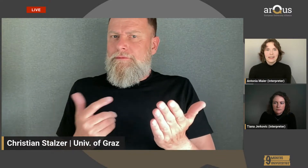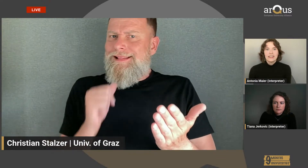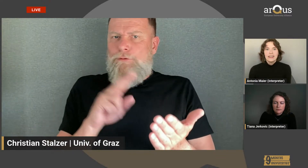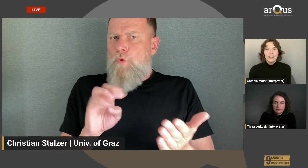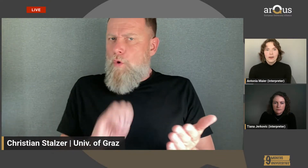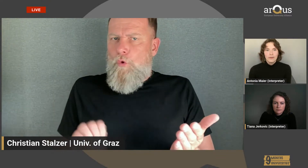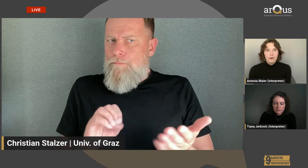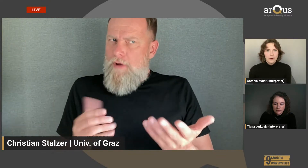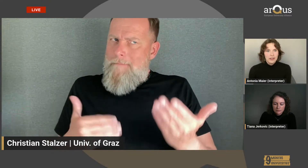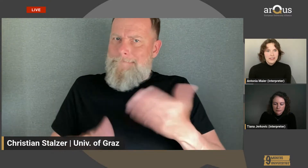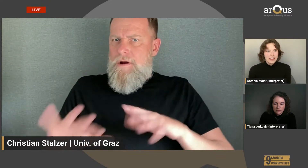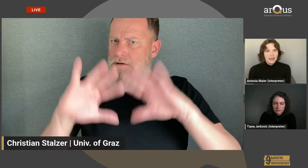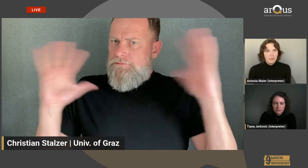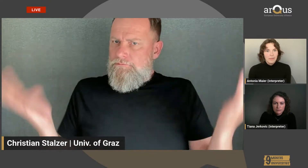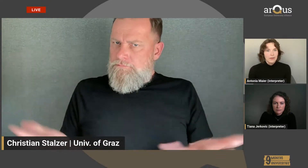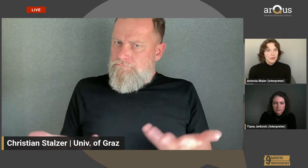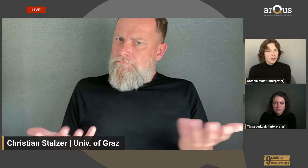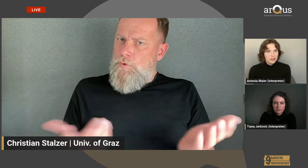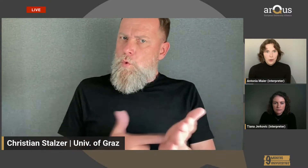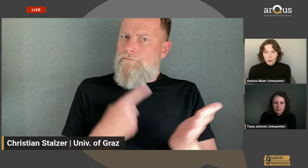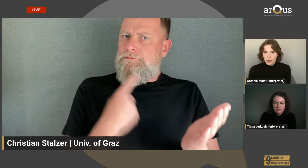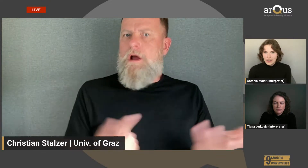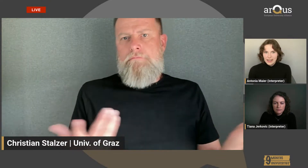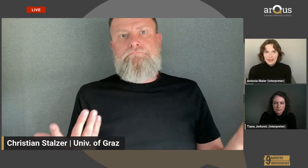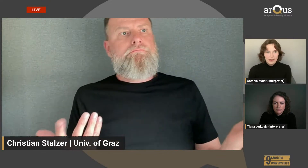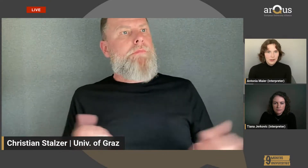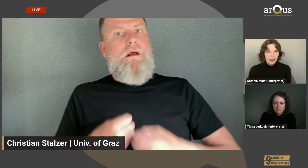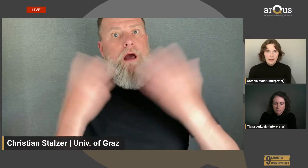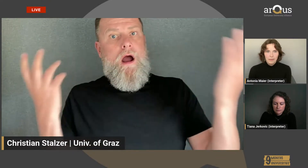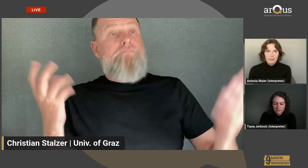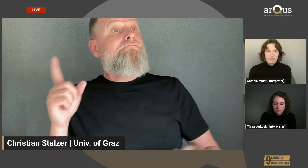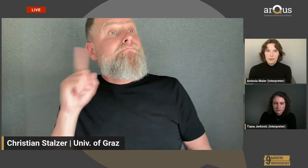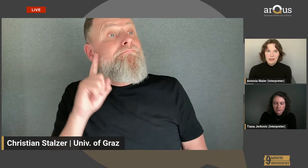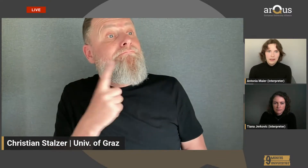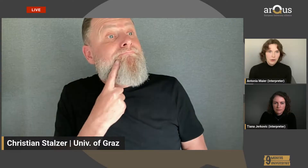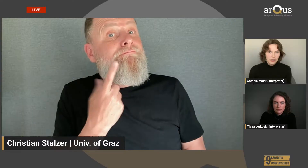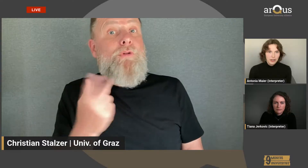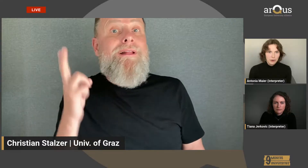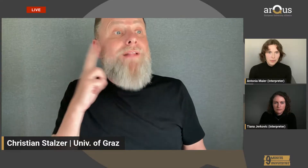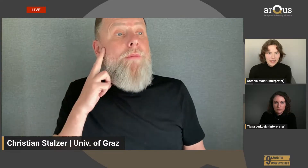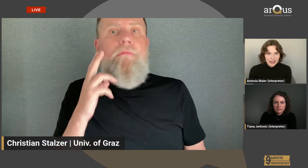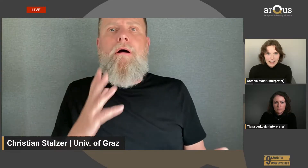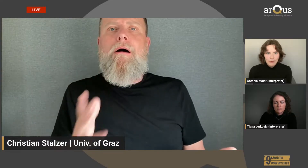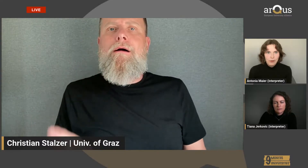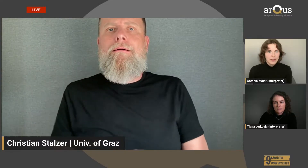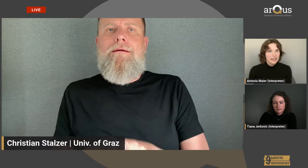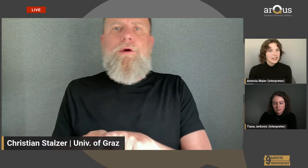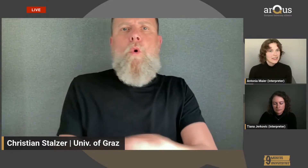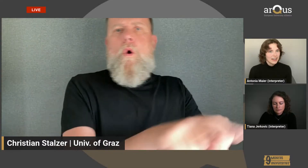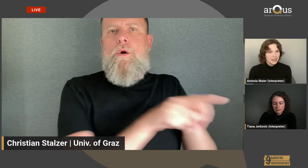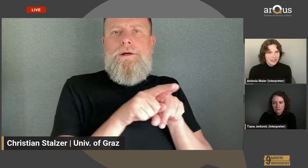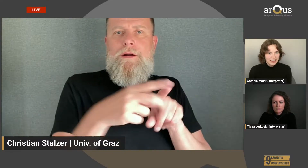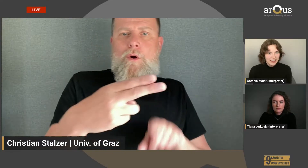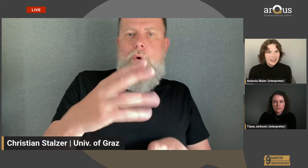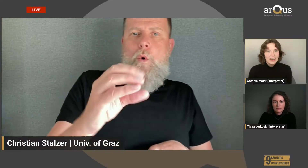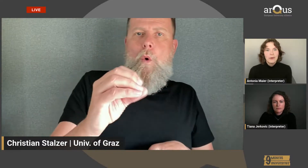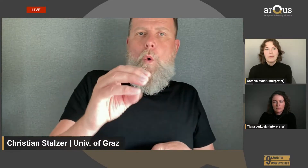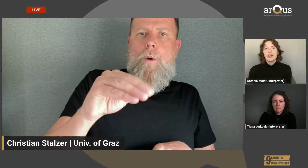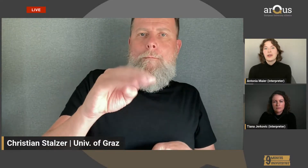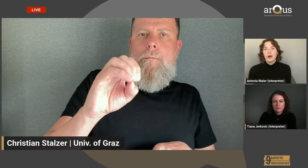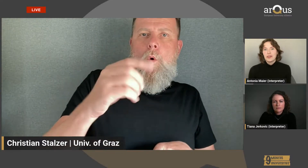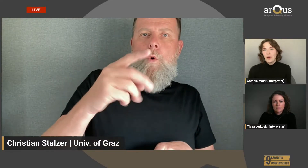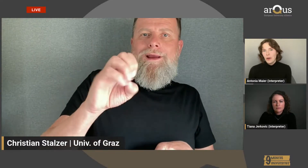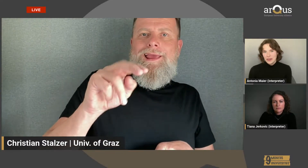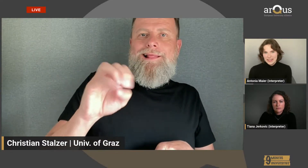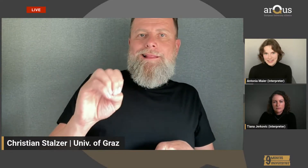varieties, and of course not only on a European level, but internationally,